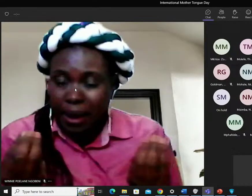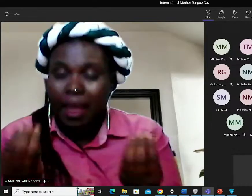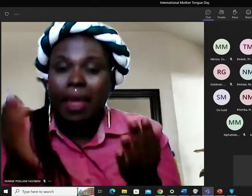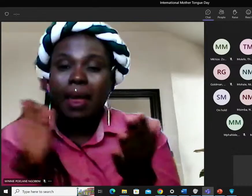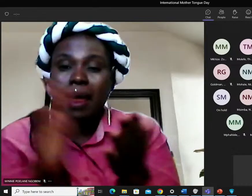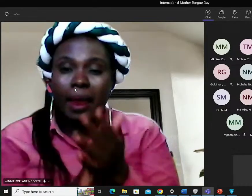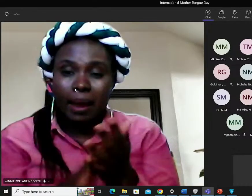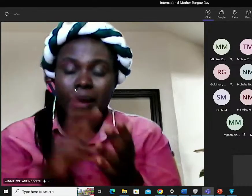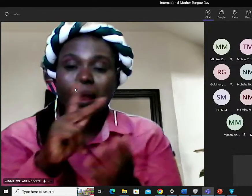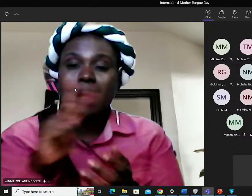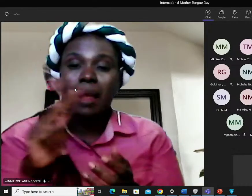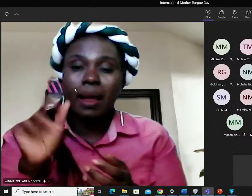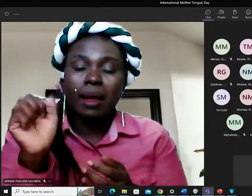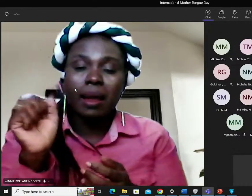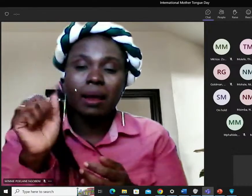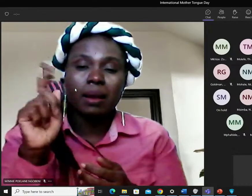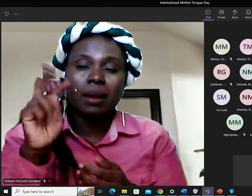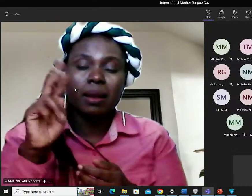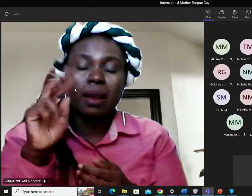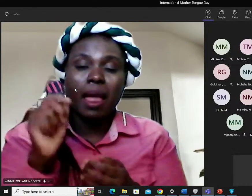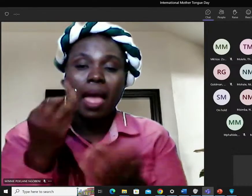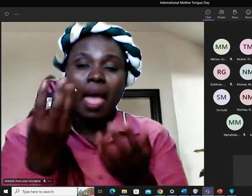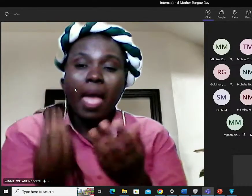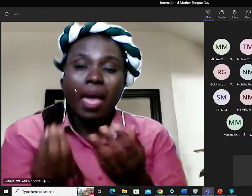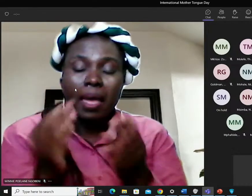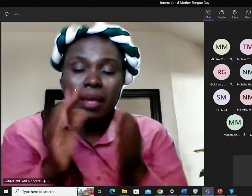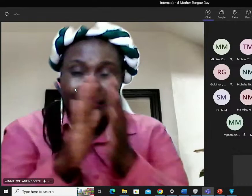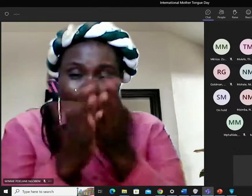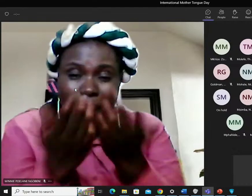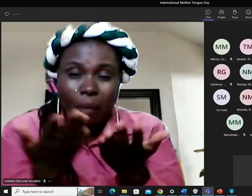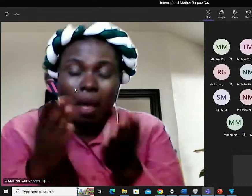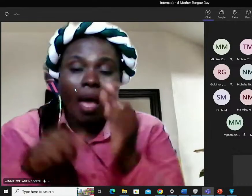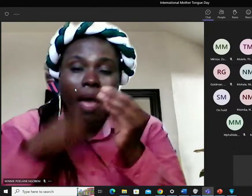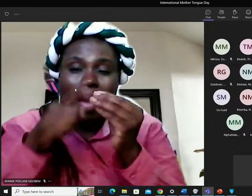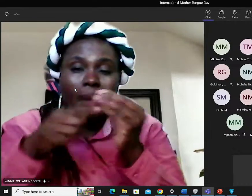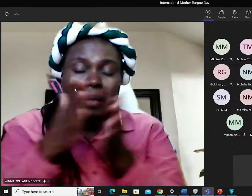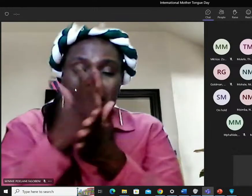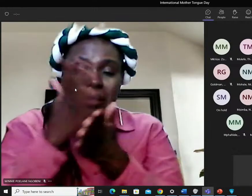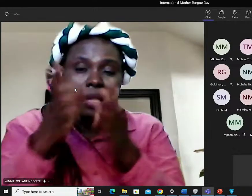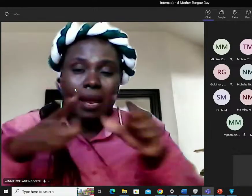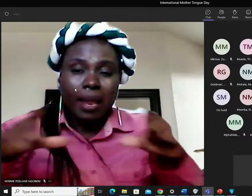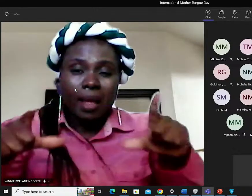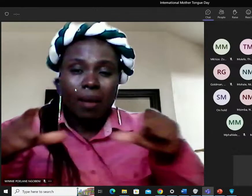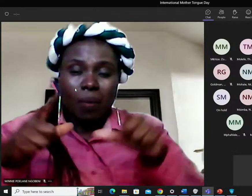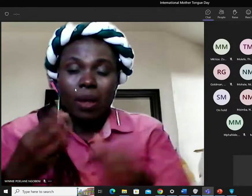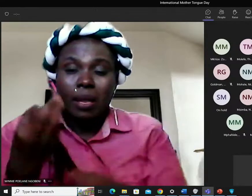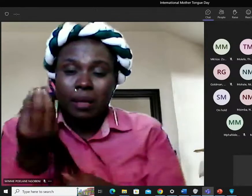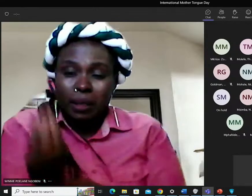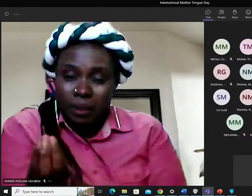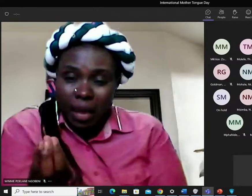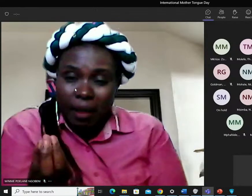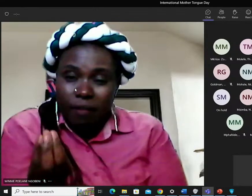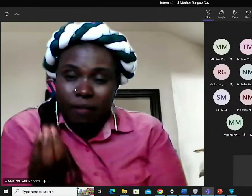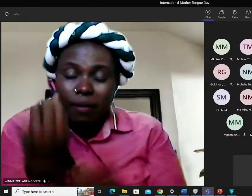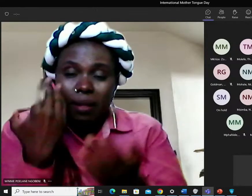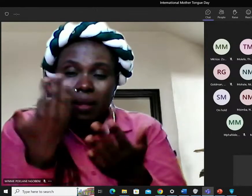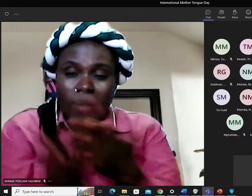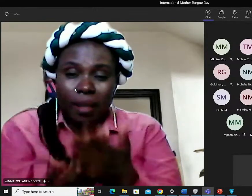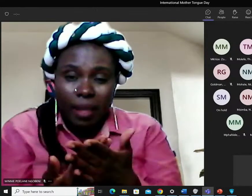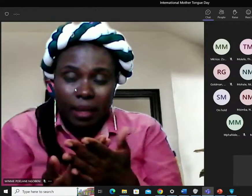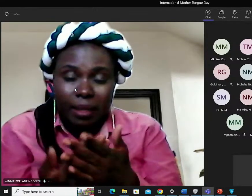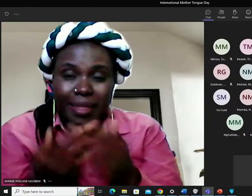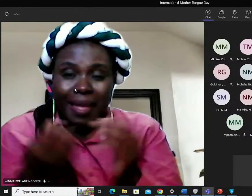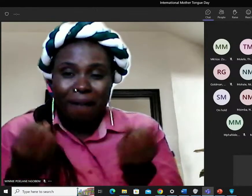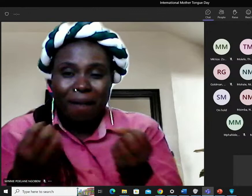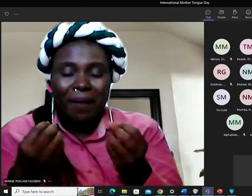Karina has a book about sign language that is also for sale. So yeah,